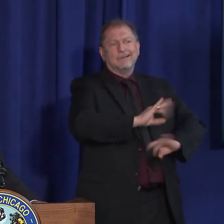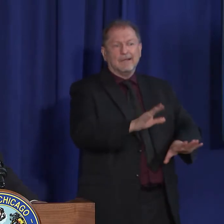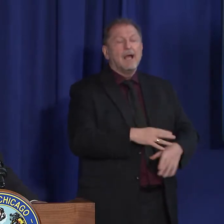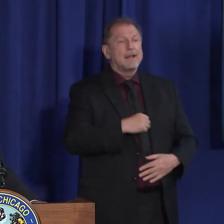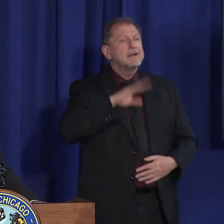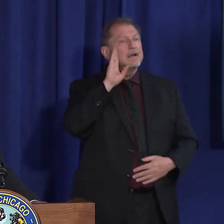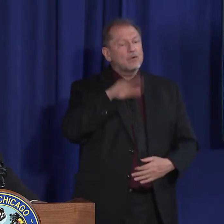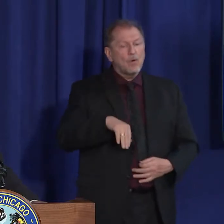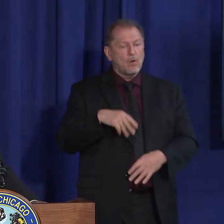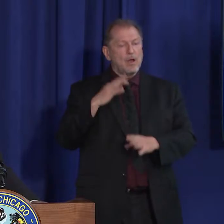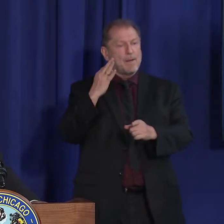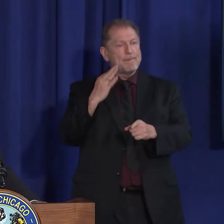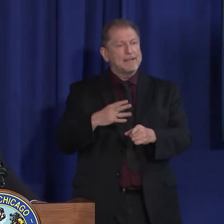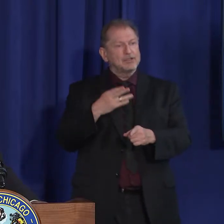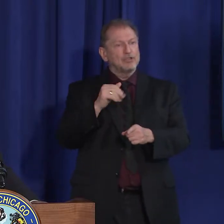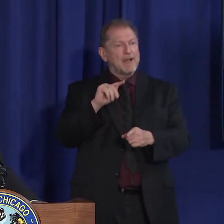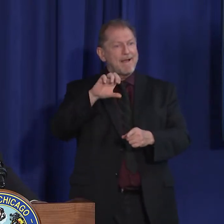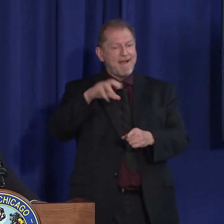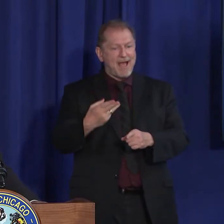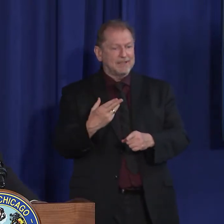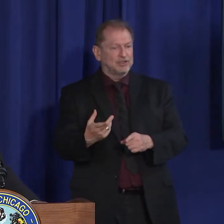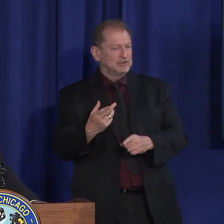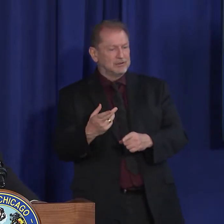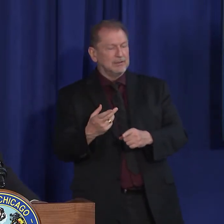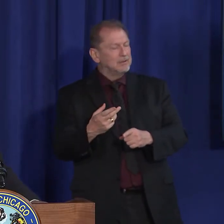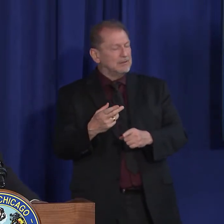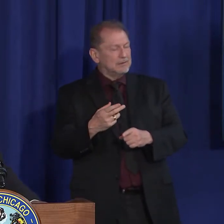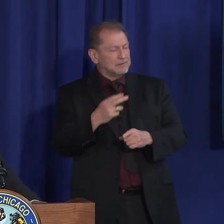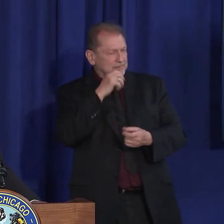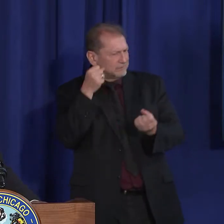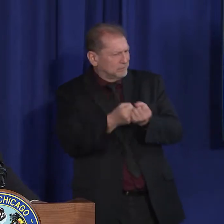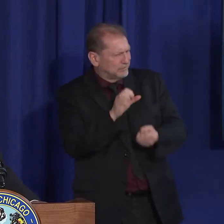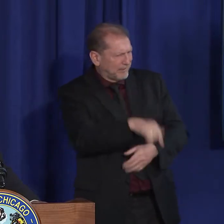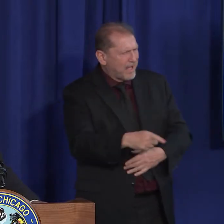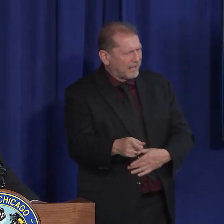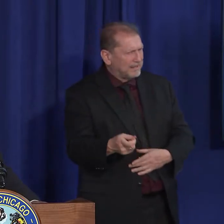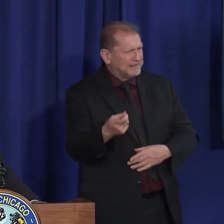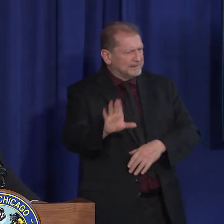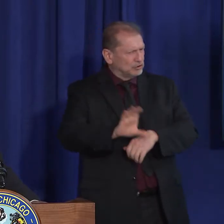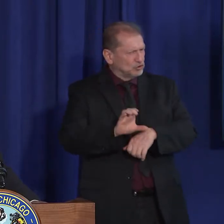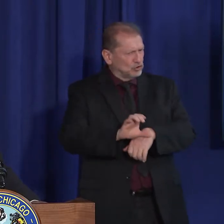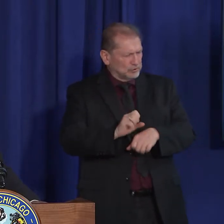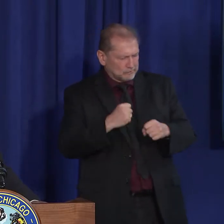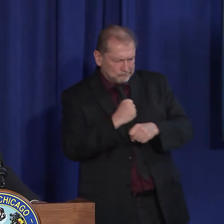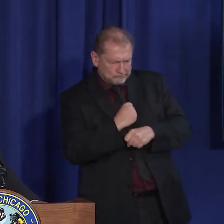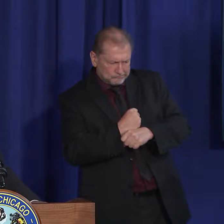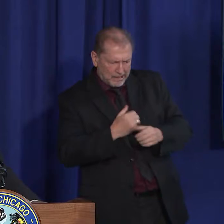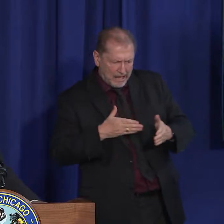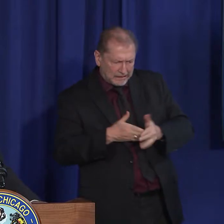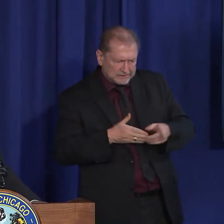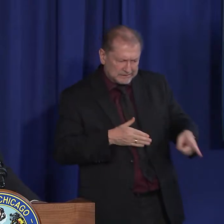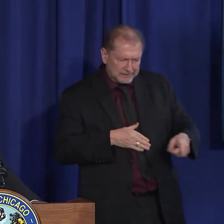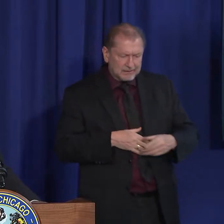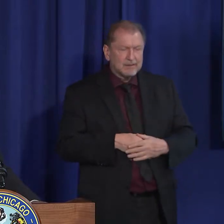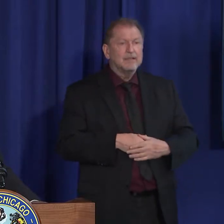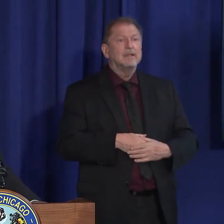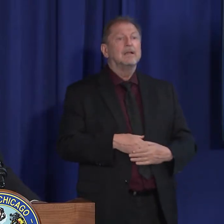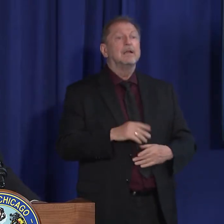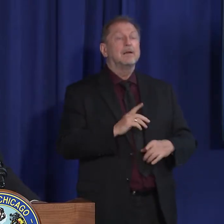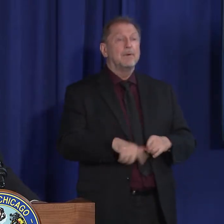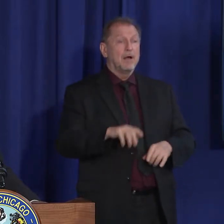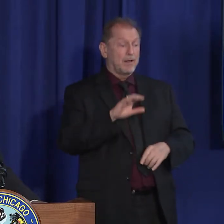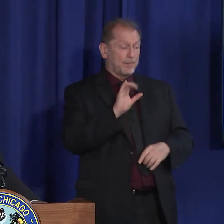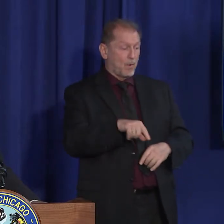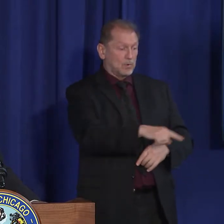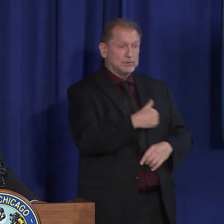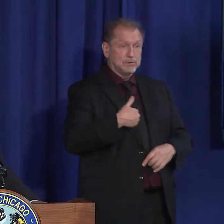Hatch is spending every single day working to fight against, but they are luring our young people